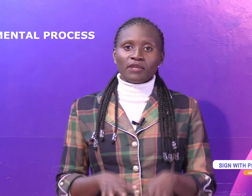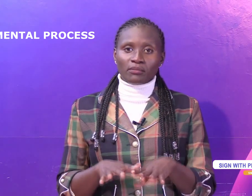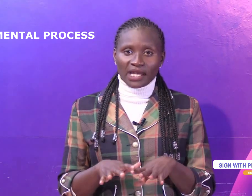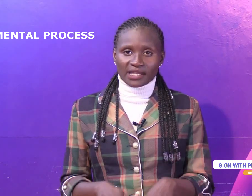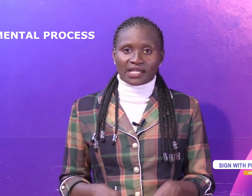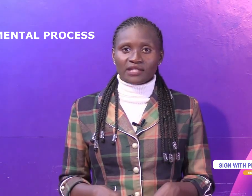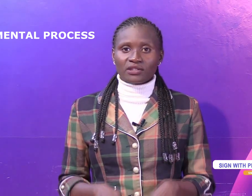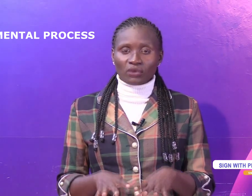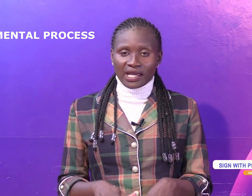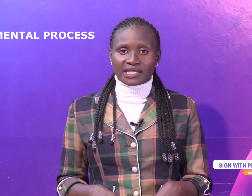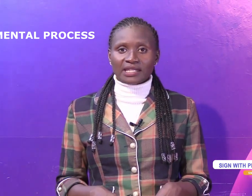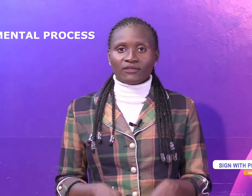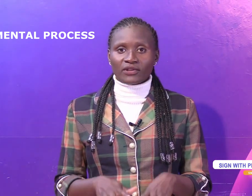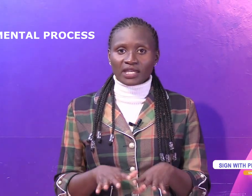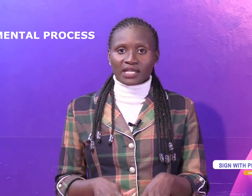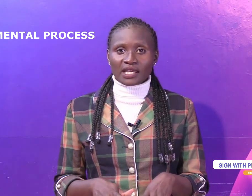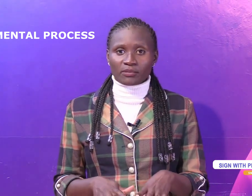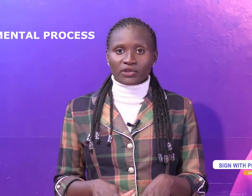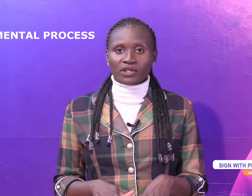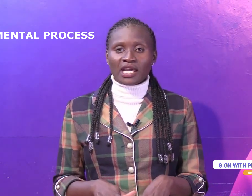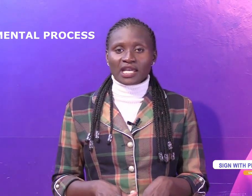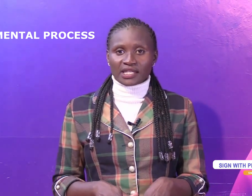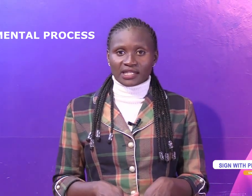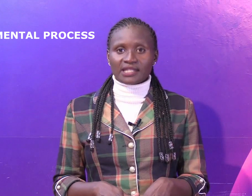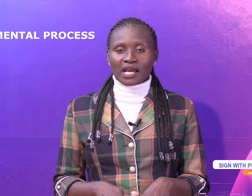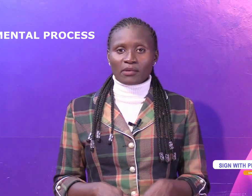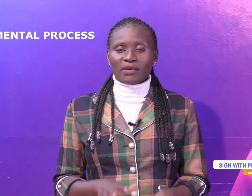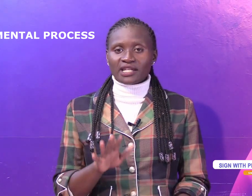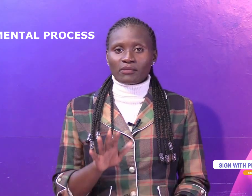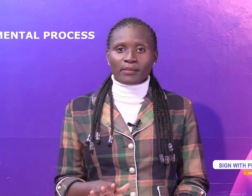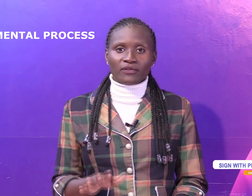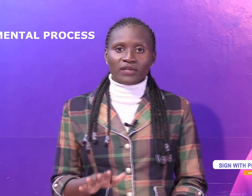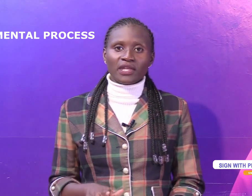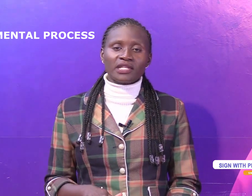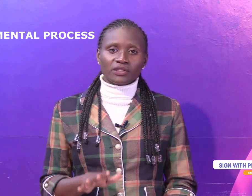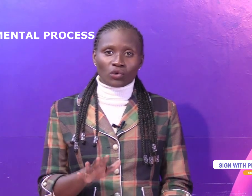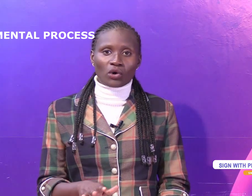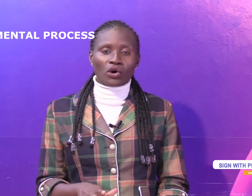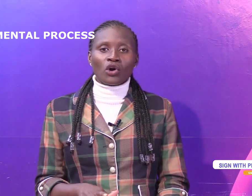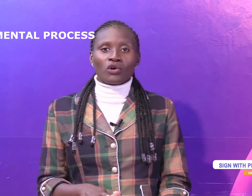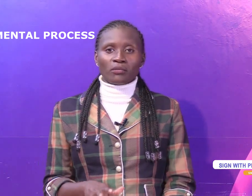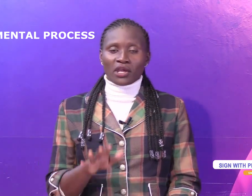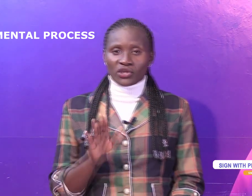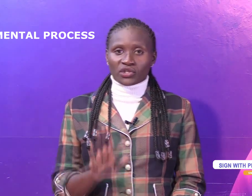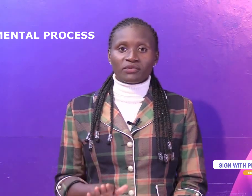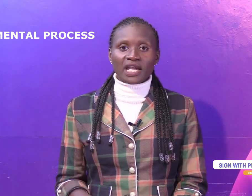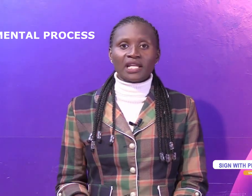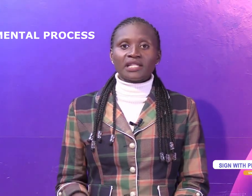blessed as you wait for the next episode that is coming. But remember, for one thing, just to go on my YouTube channel, just go